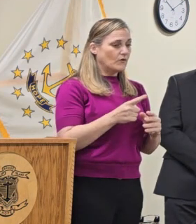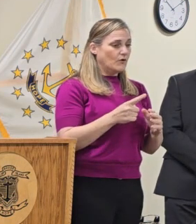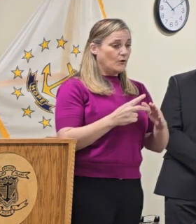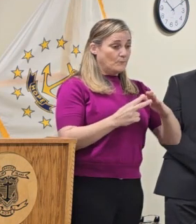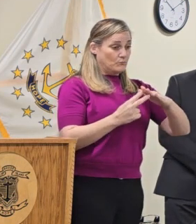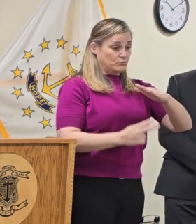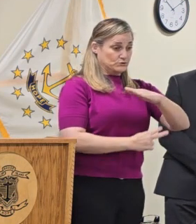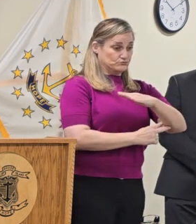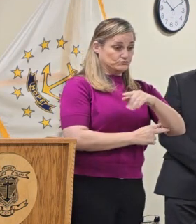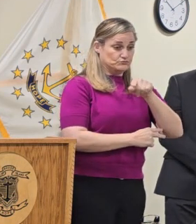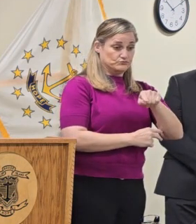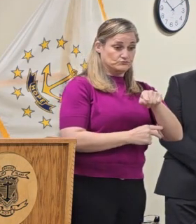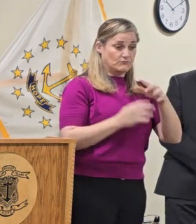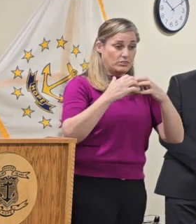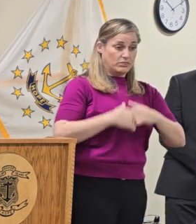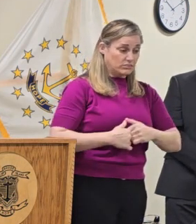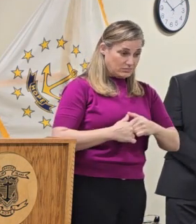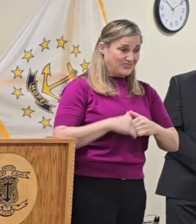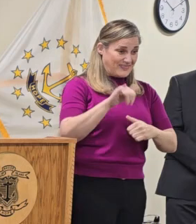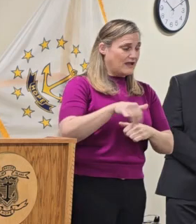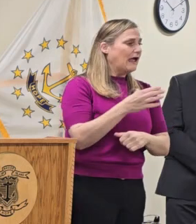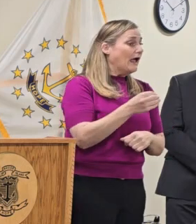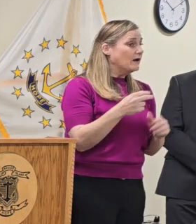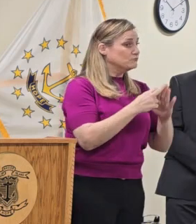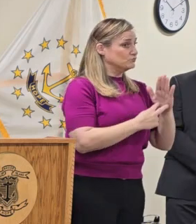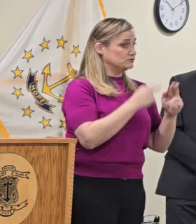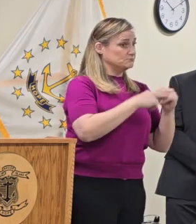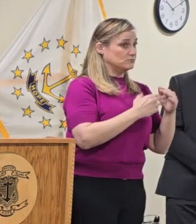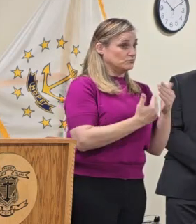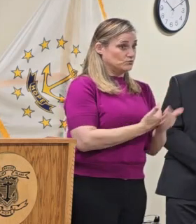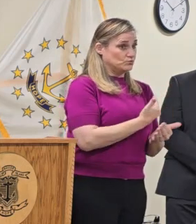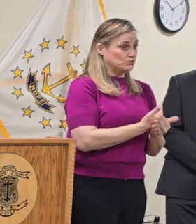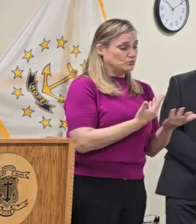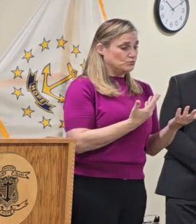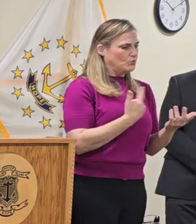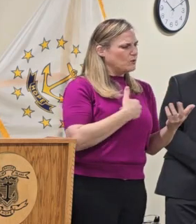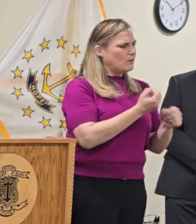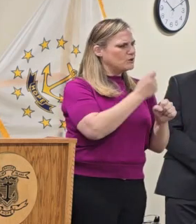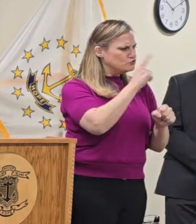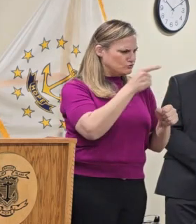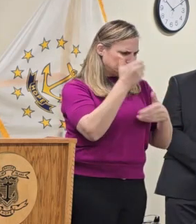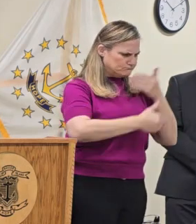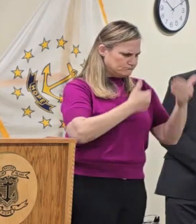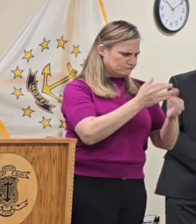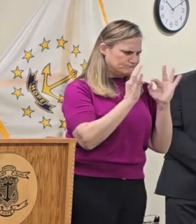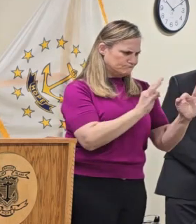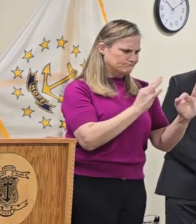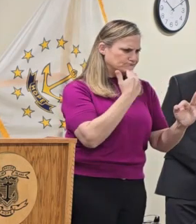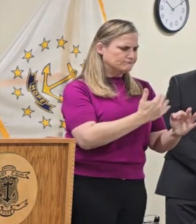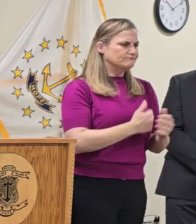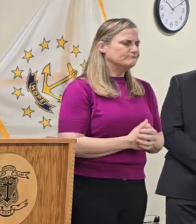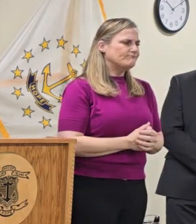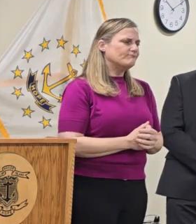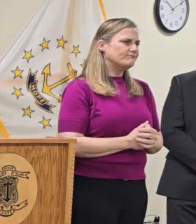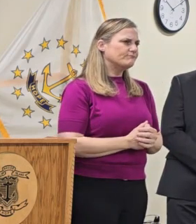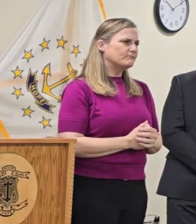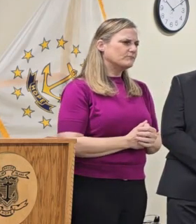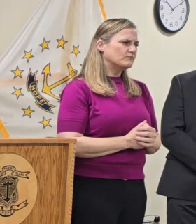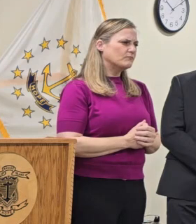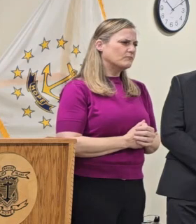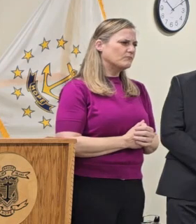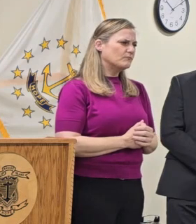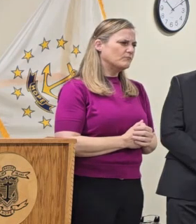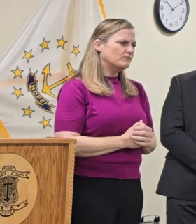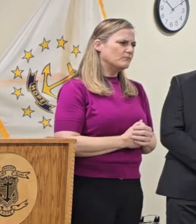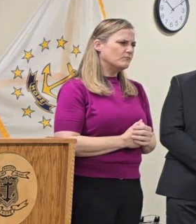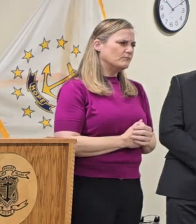or going in the direction that we are announcing today and engaging a legal team to maximize the opportunities that